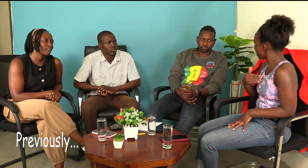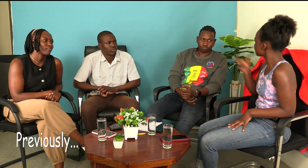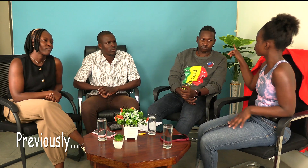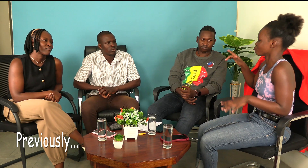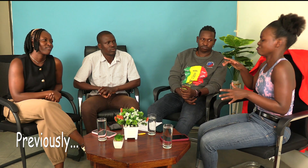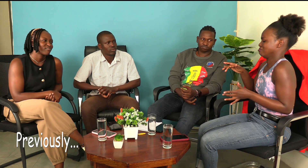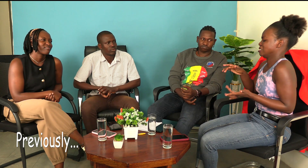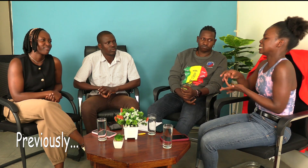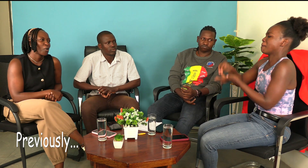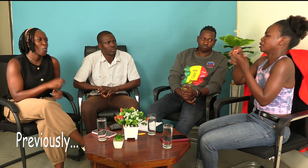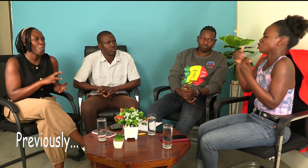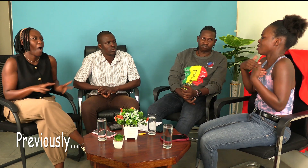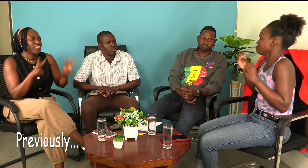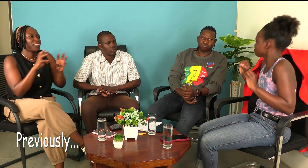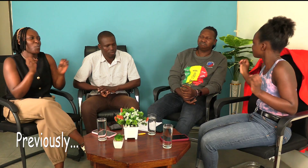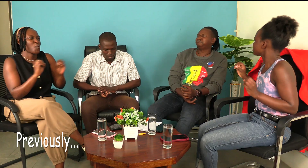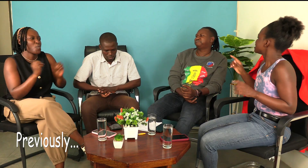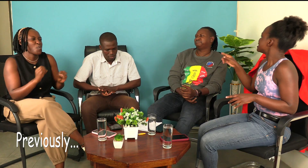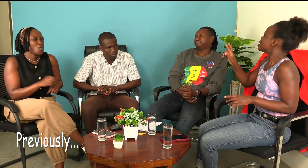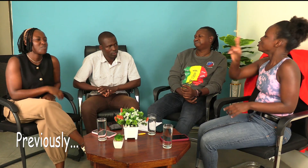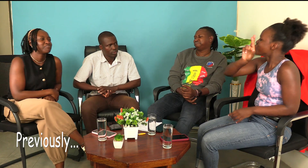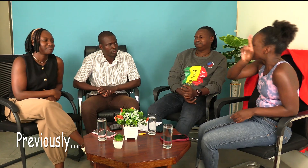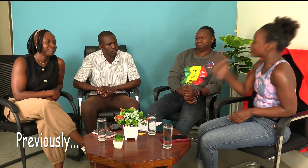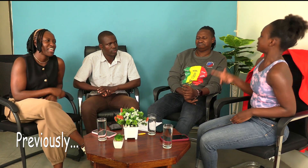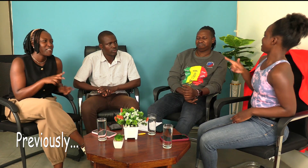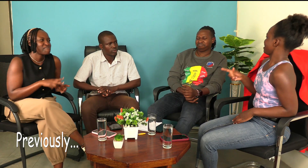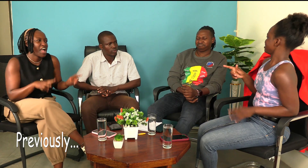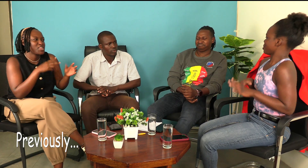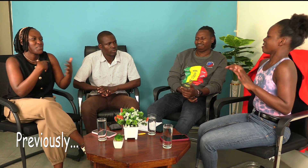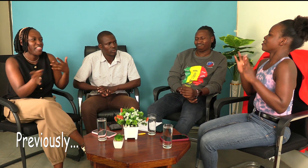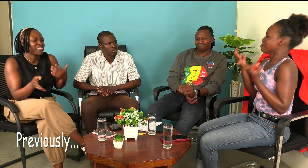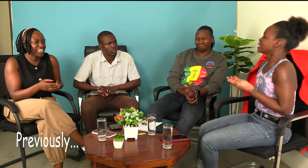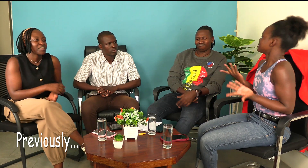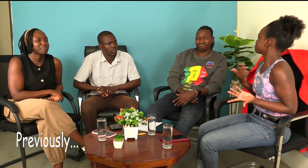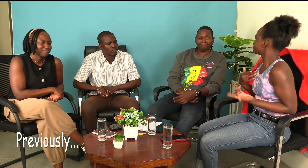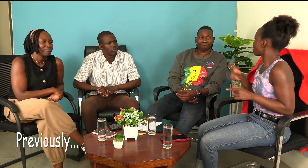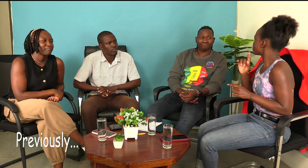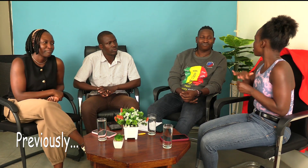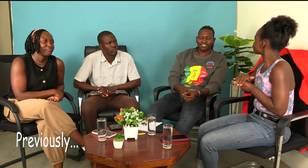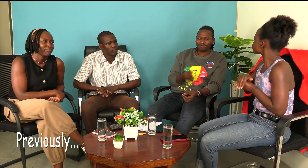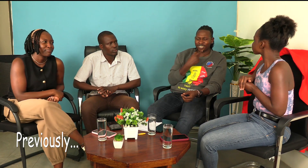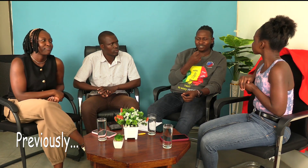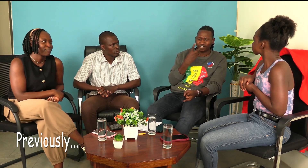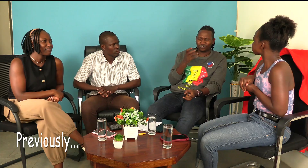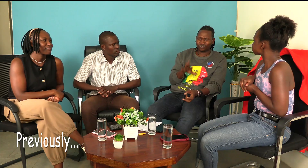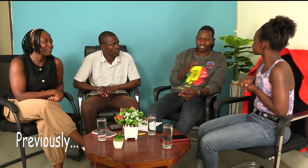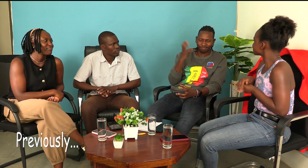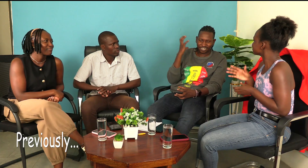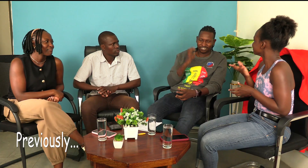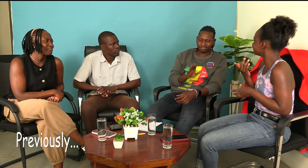deaf person should also learn sign language. Sometimes you feel like you're not important, you feel left behind, you feel Like you're